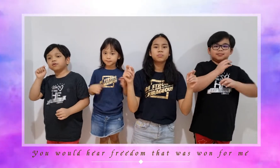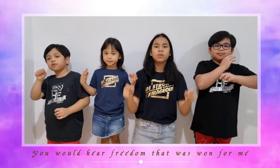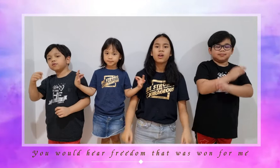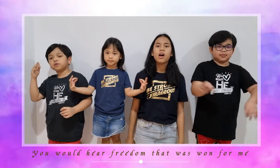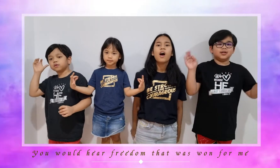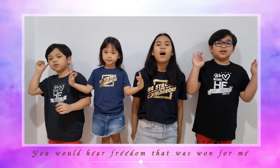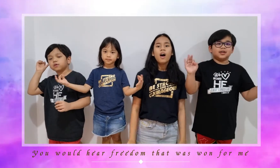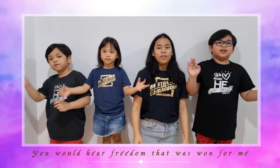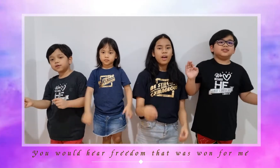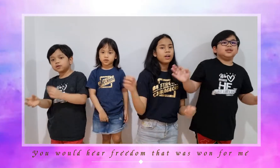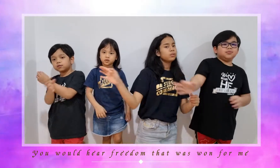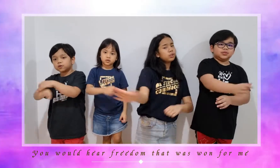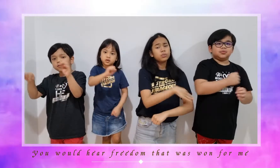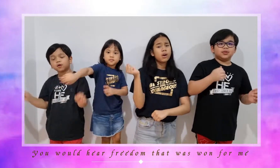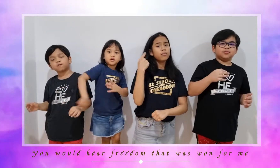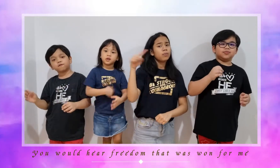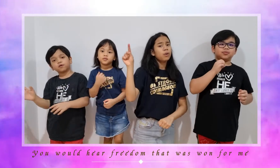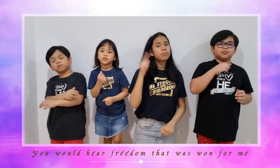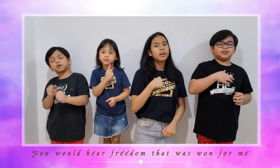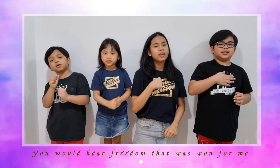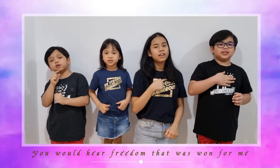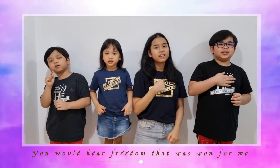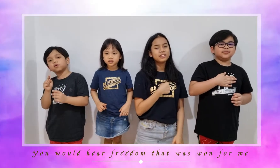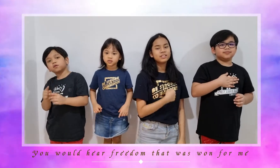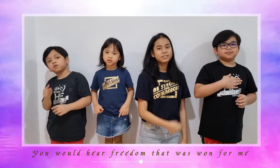That's one for me